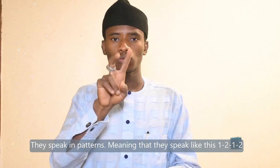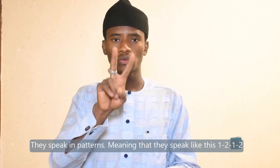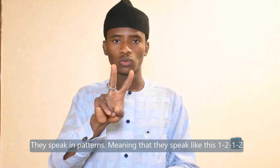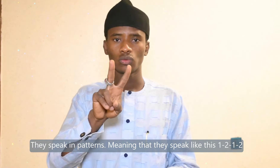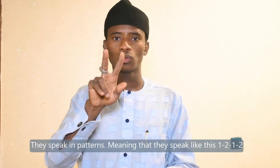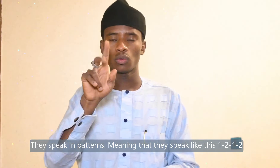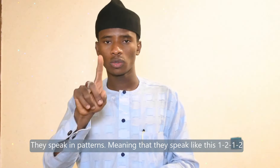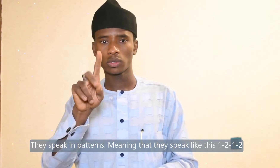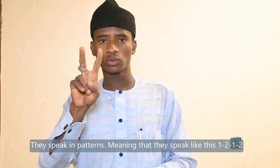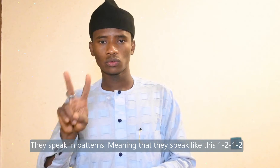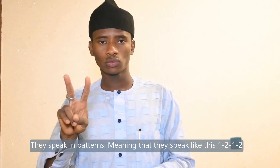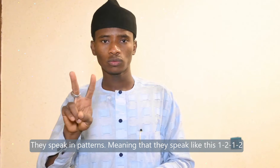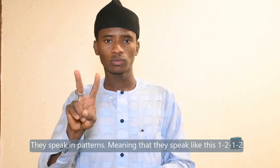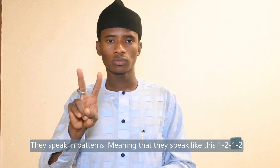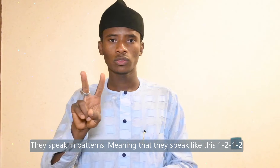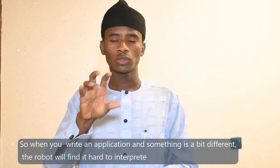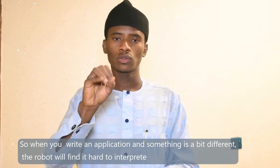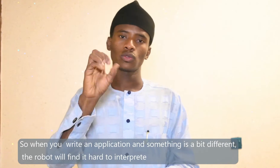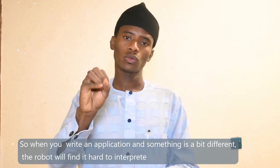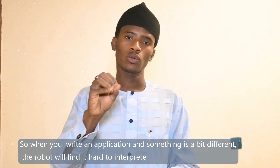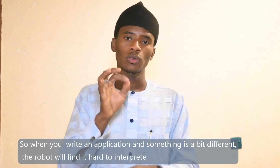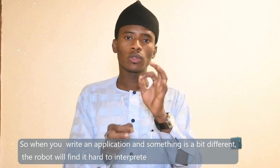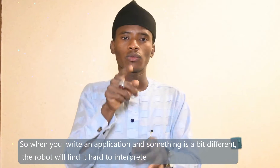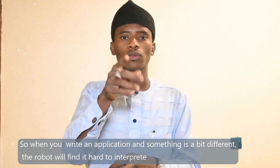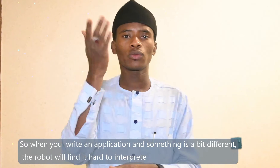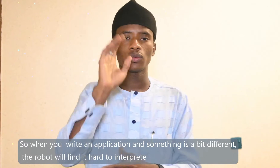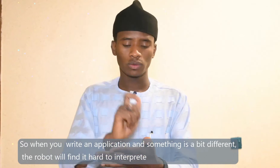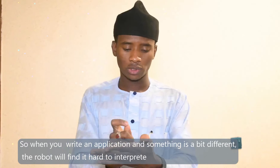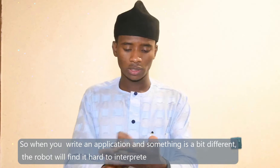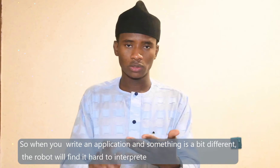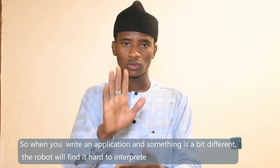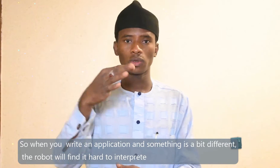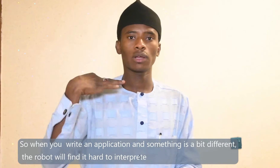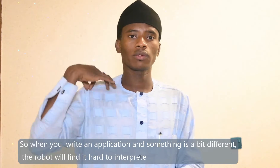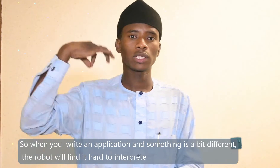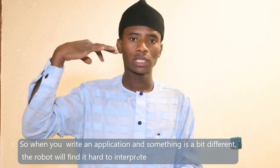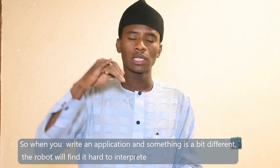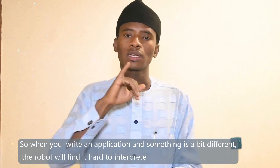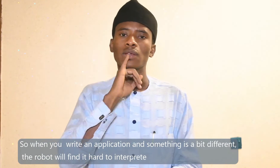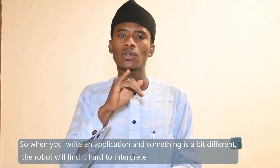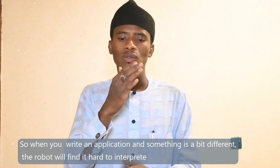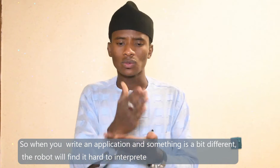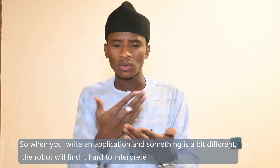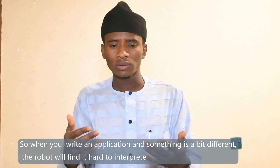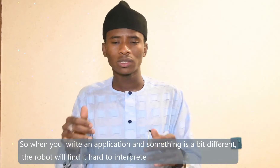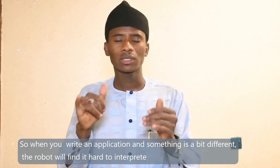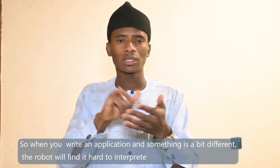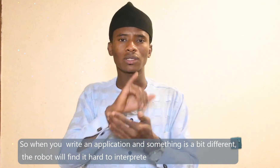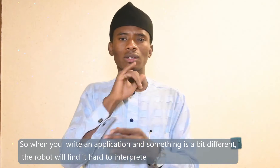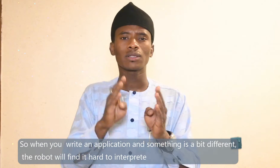1, 2. So if you write your application and something is a bit different, robots find it